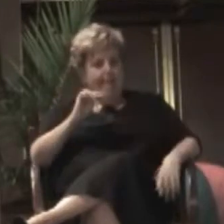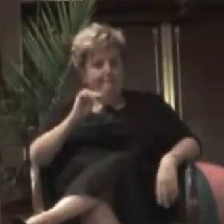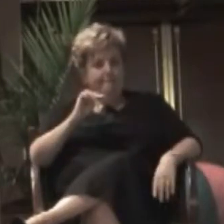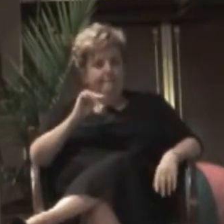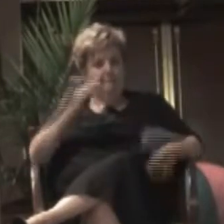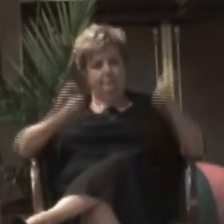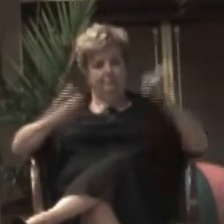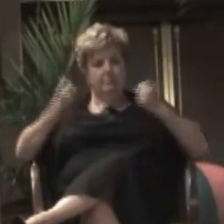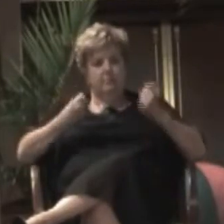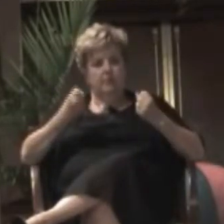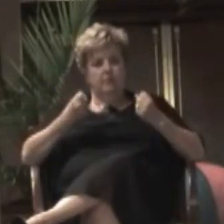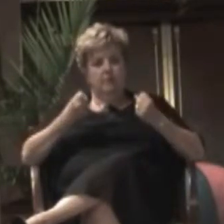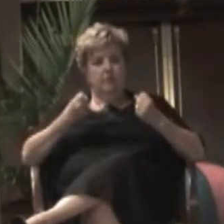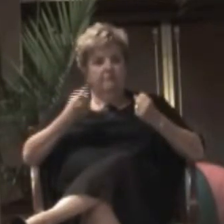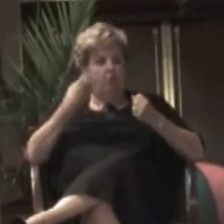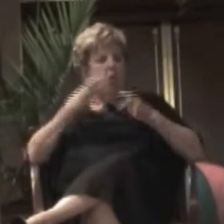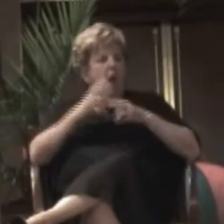about a week.